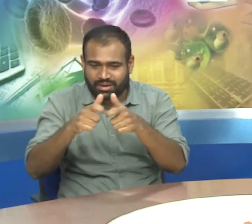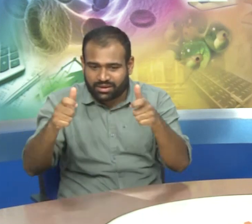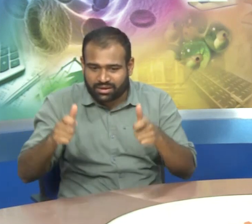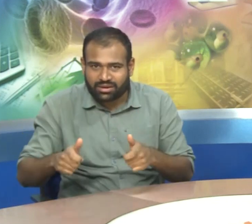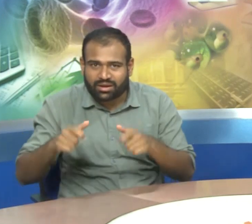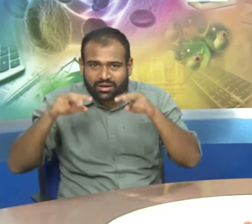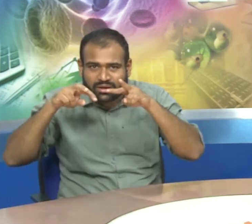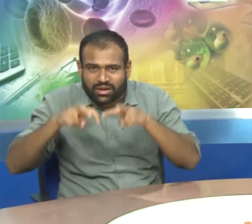users,